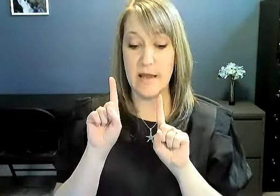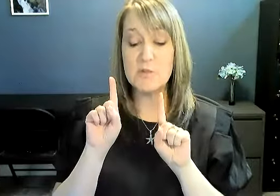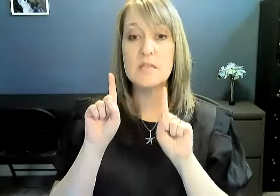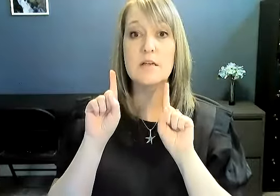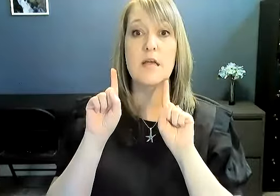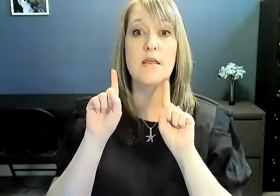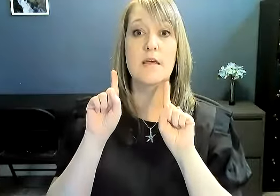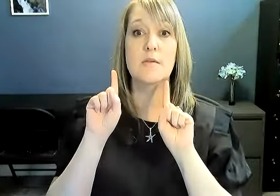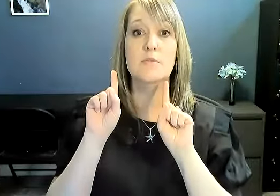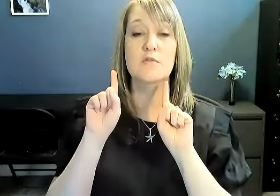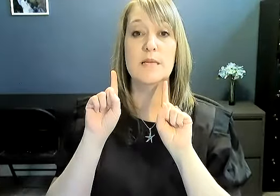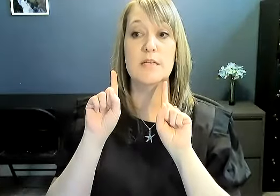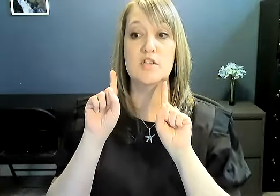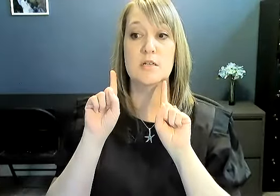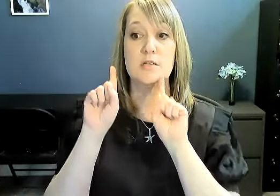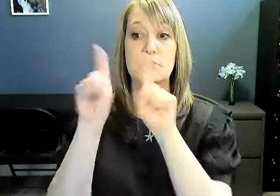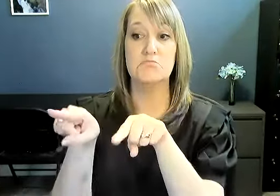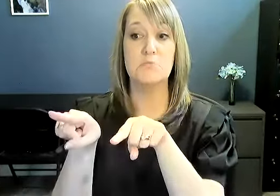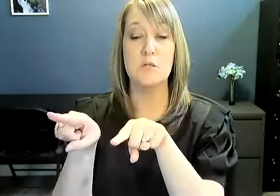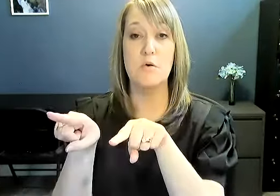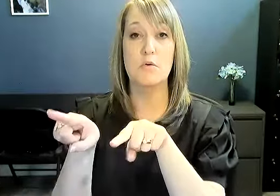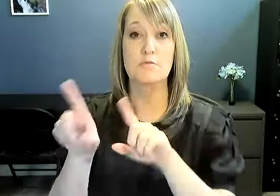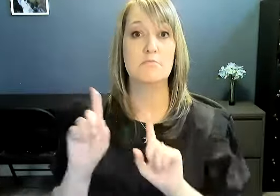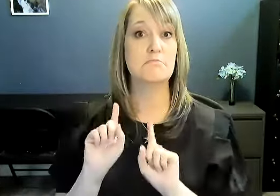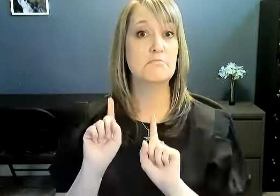out. And then the movement is just go.